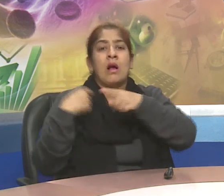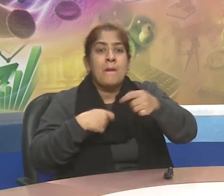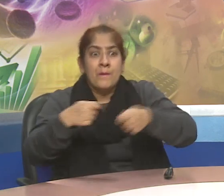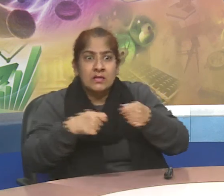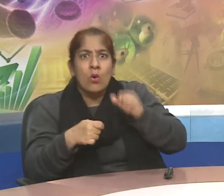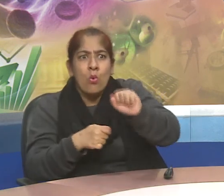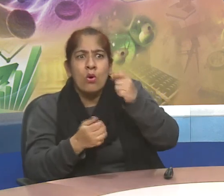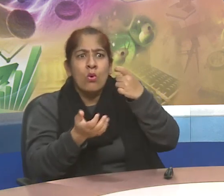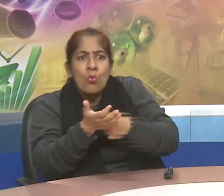What is the